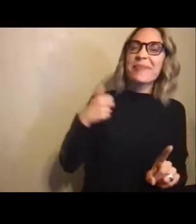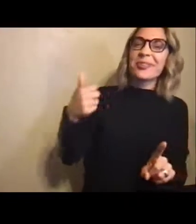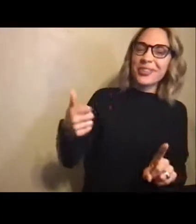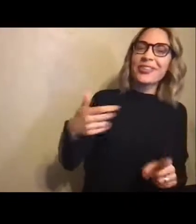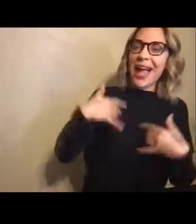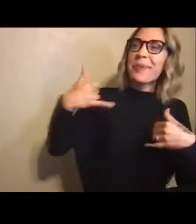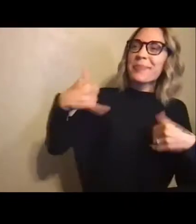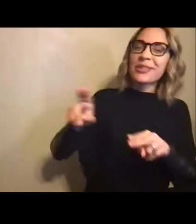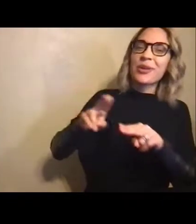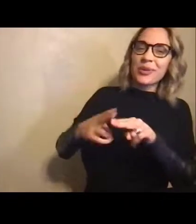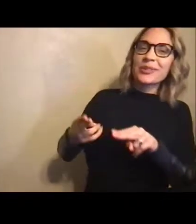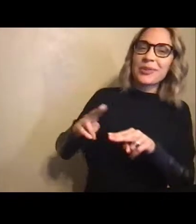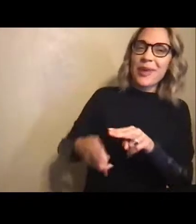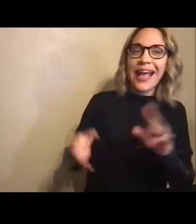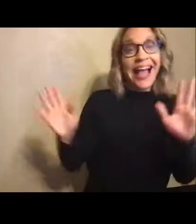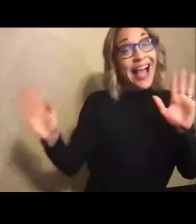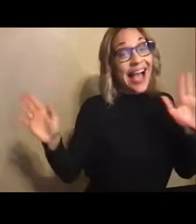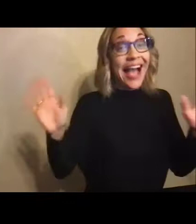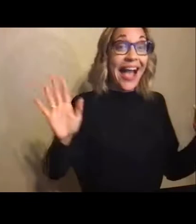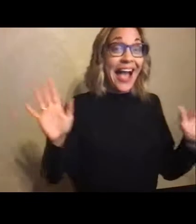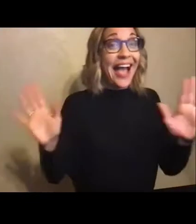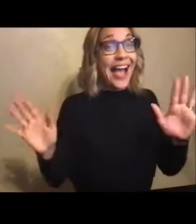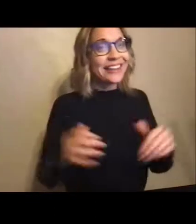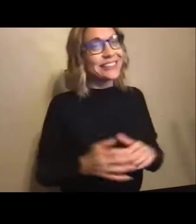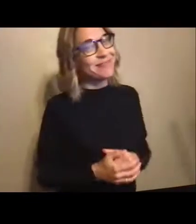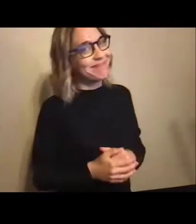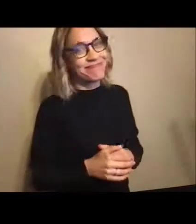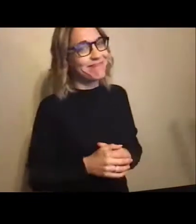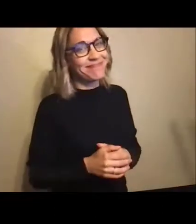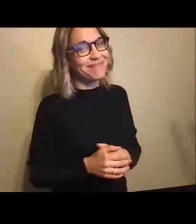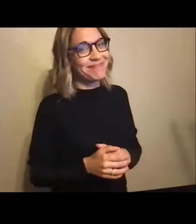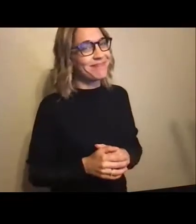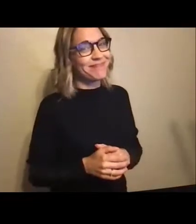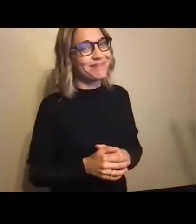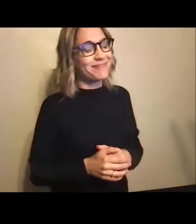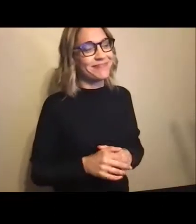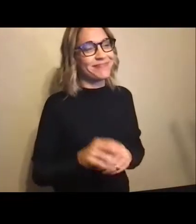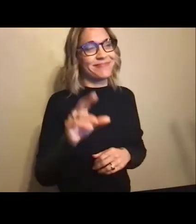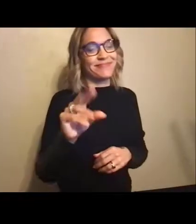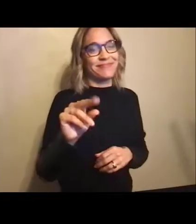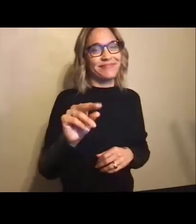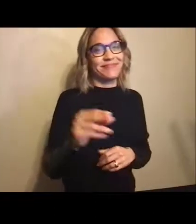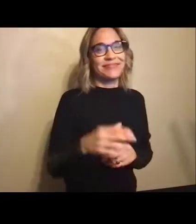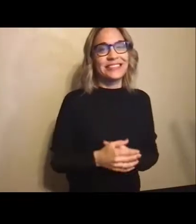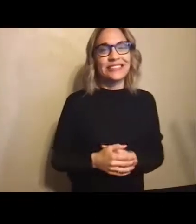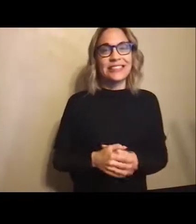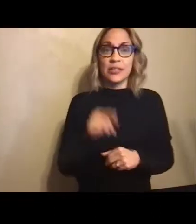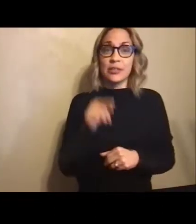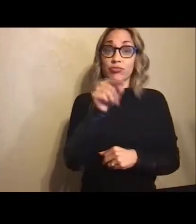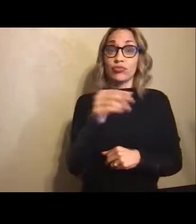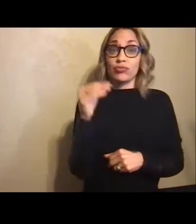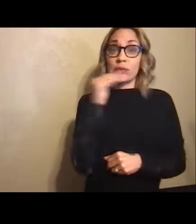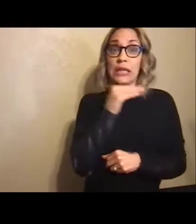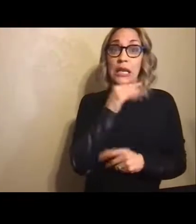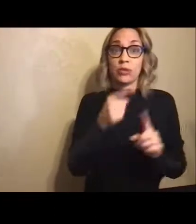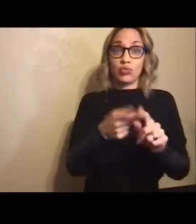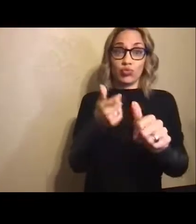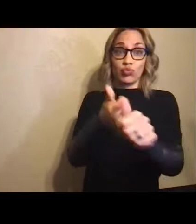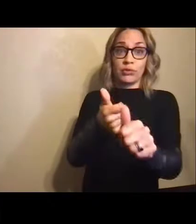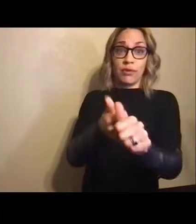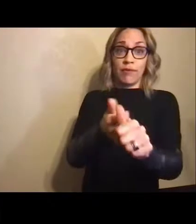a specific date. They just said, you know, I'm still losing weight. This is great, but it wasn't